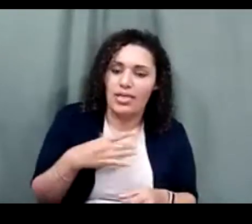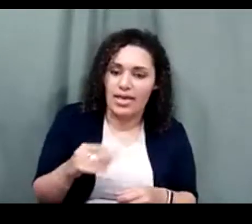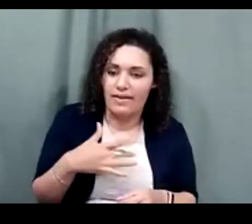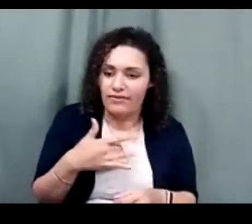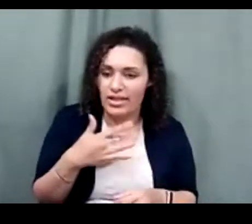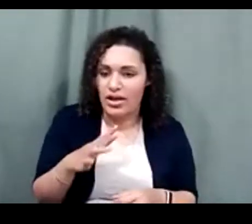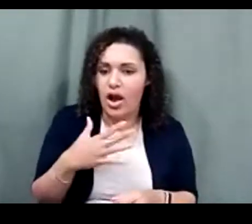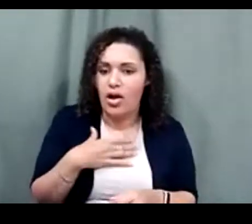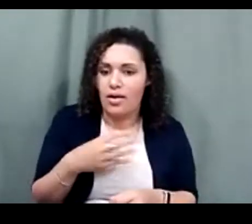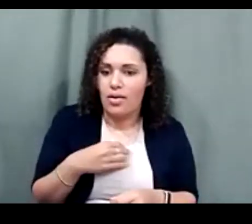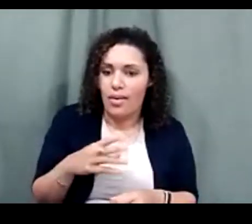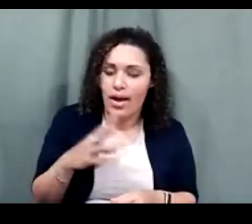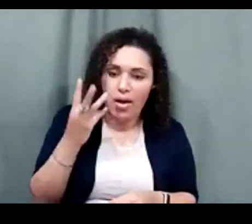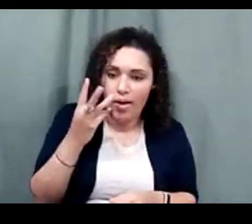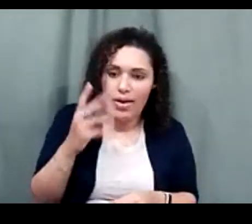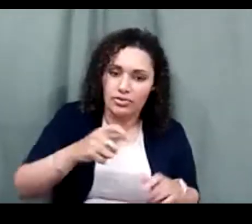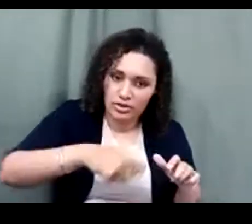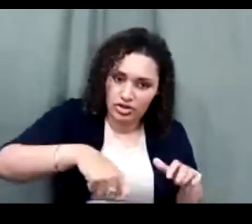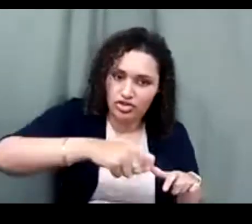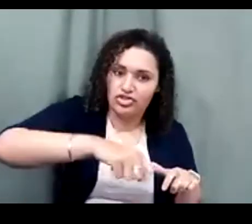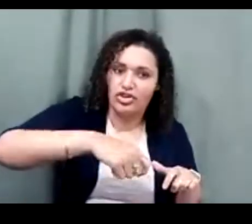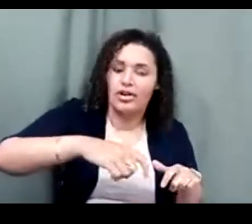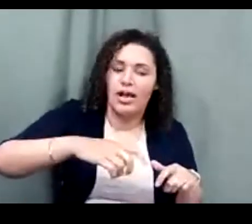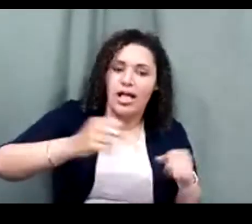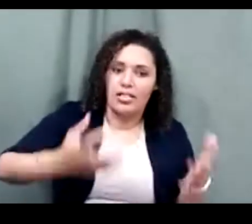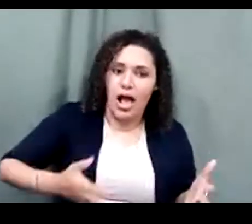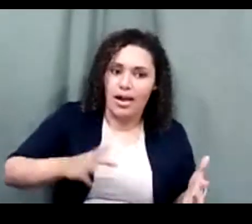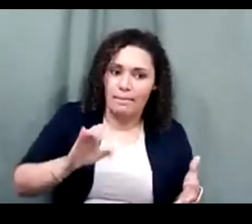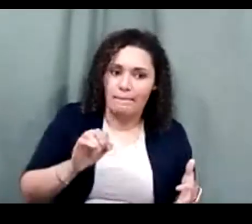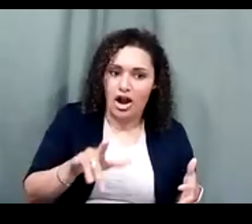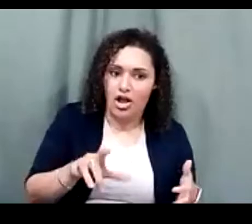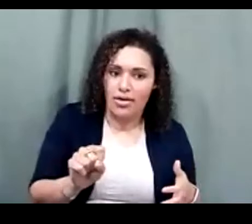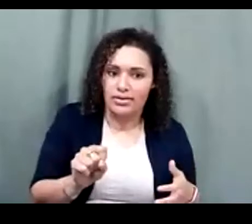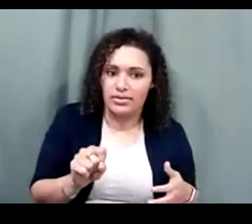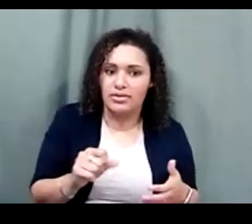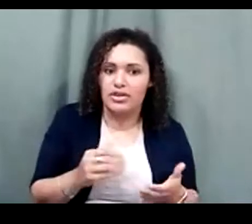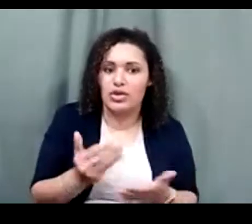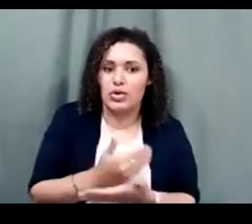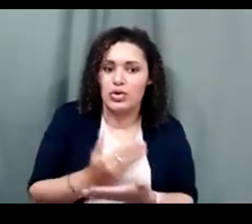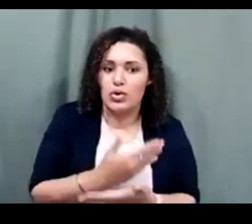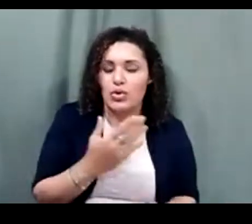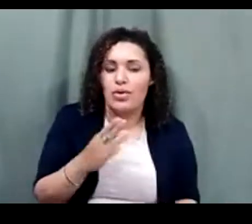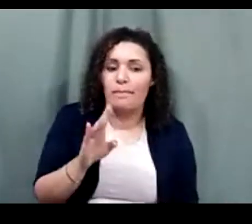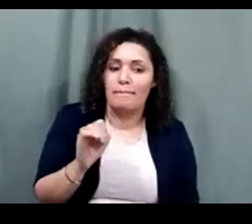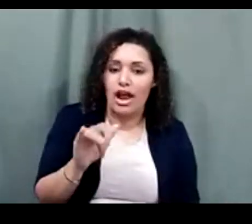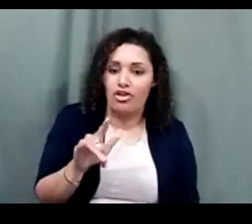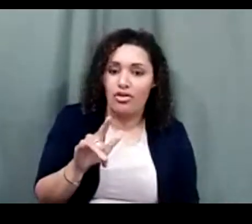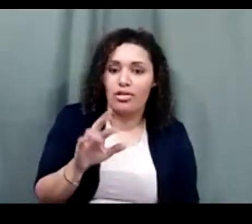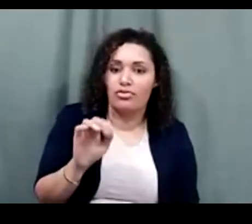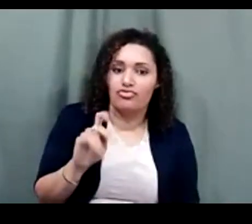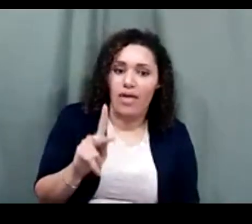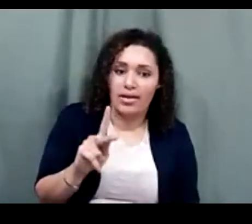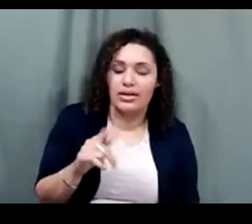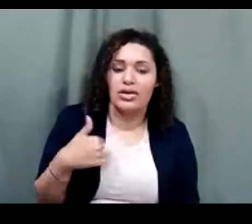we do a lot of stirring of barrels. We've experimenting this year with some new barrel racks, which have the barrels on